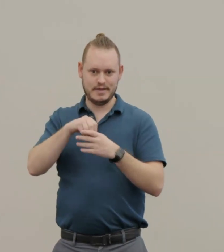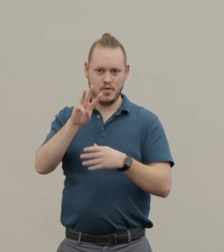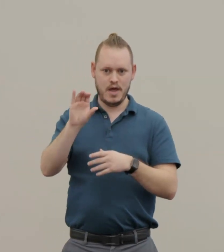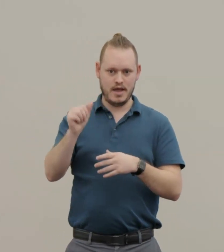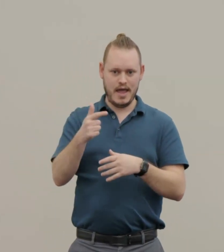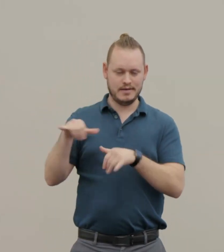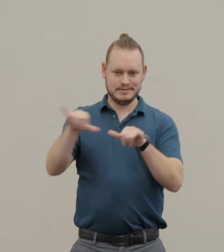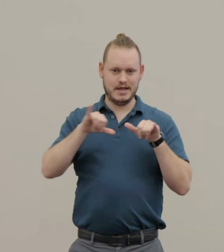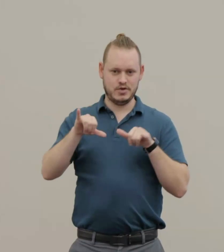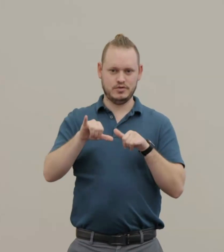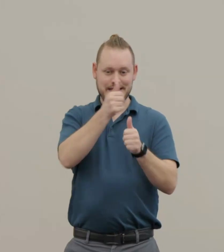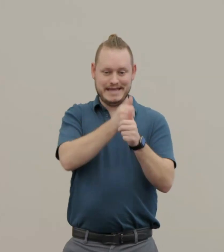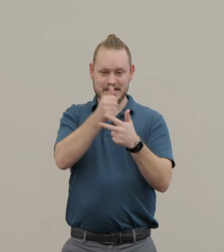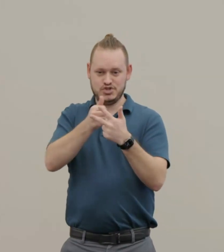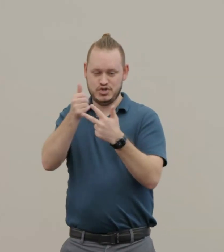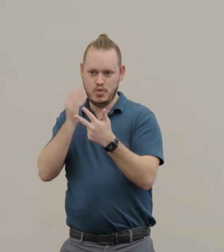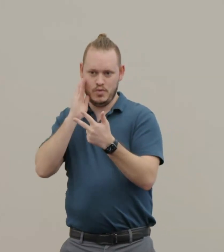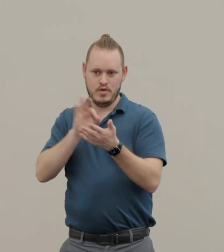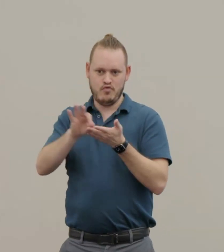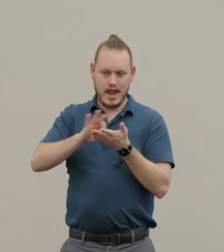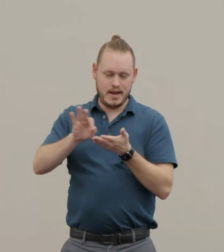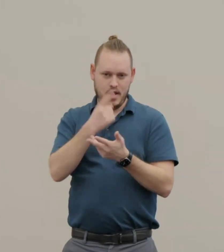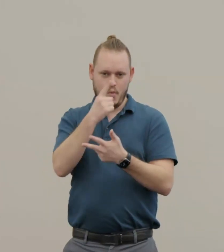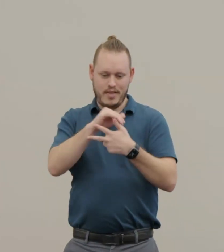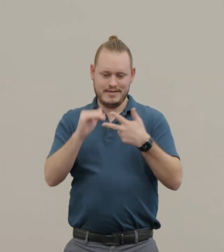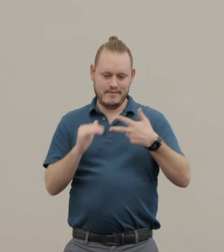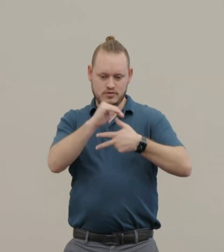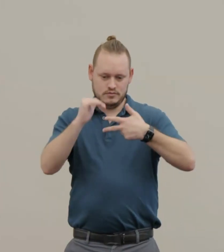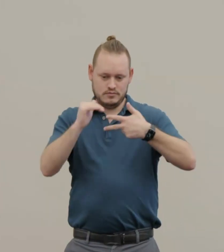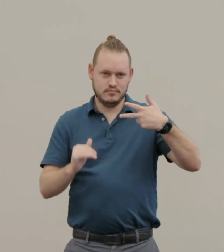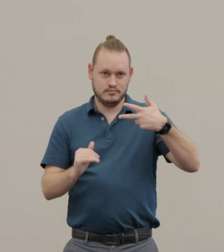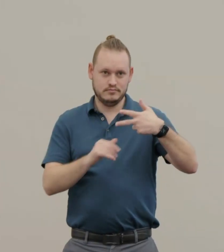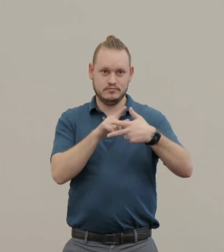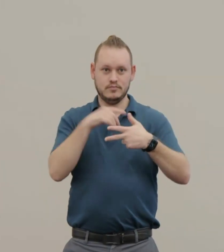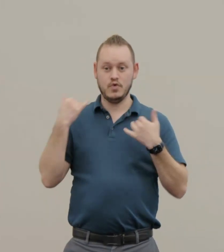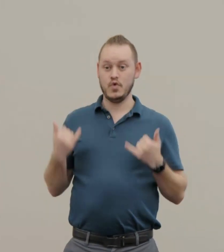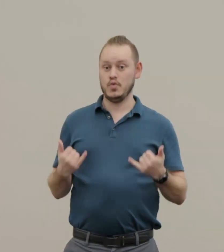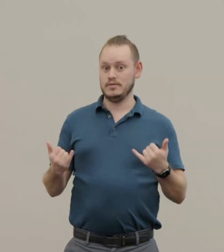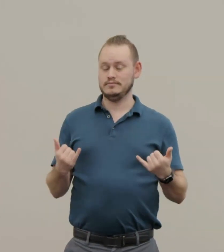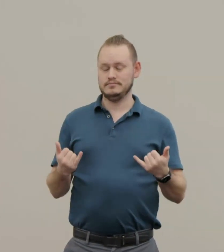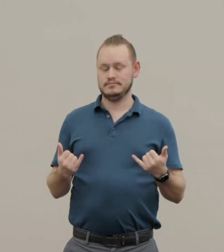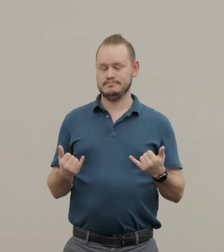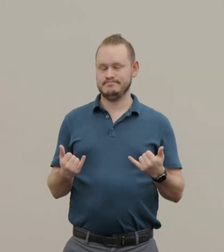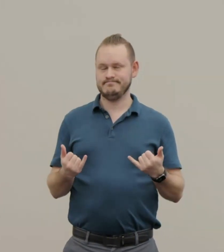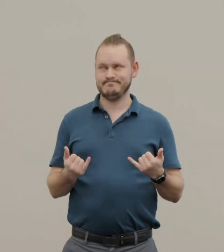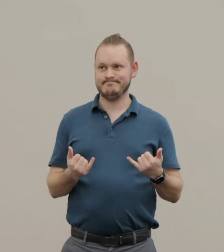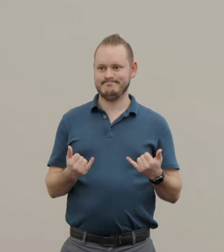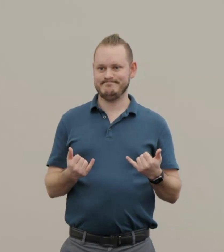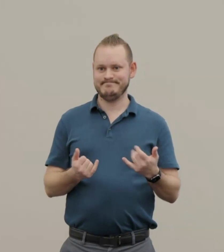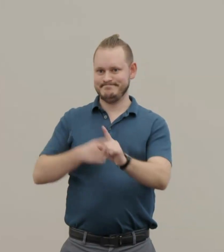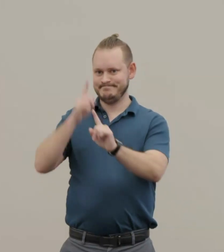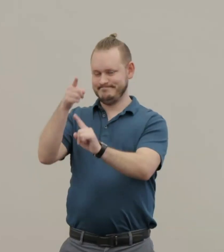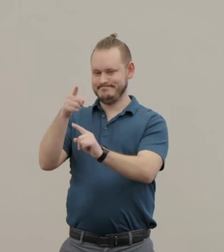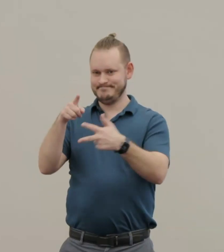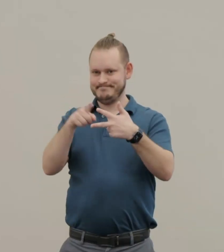So each success criterion will be rated at one of these levels. So currently, we are aiming for